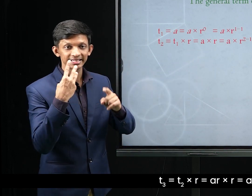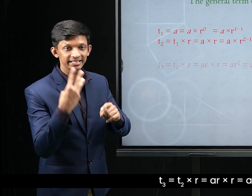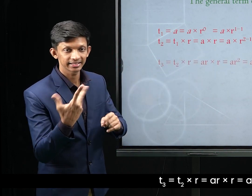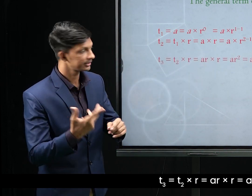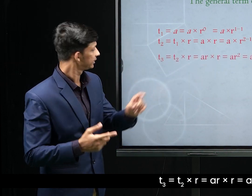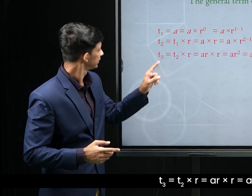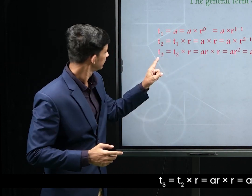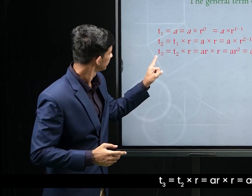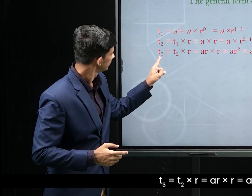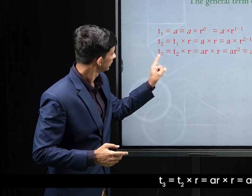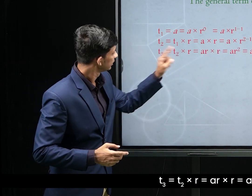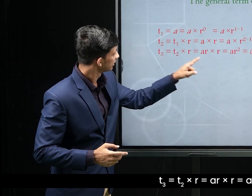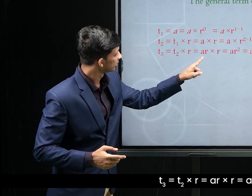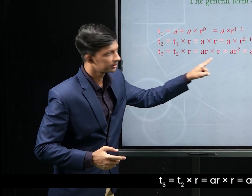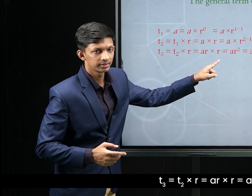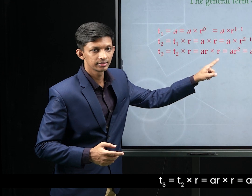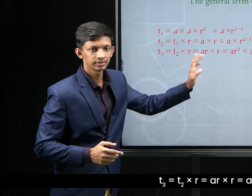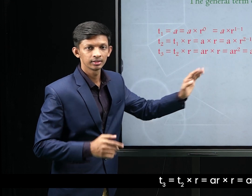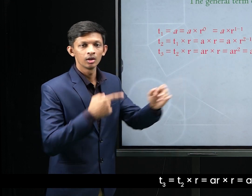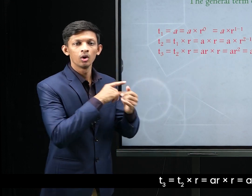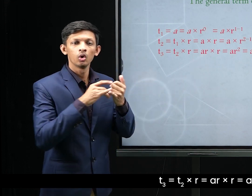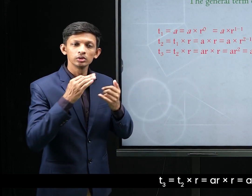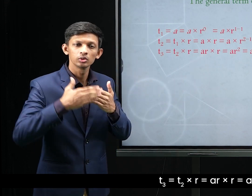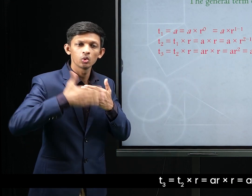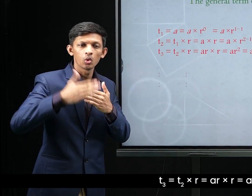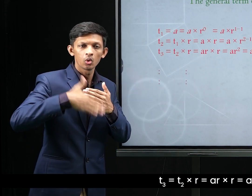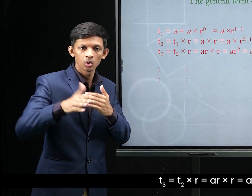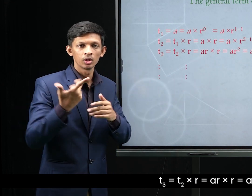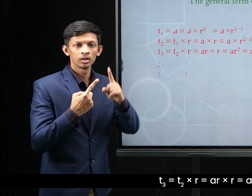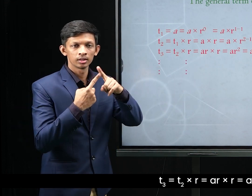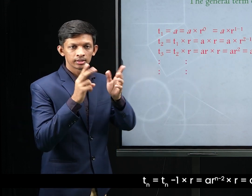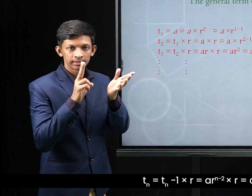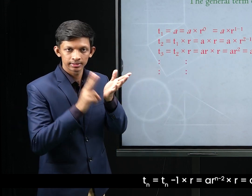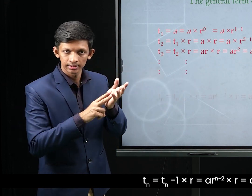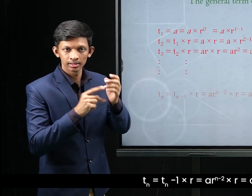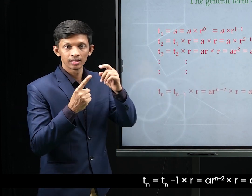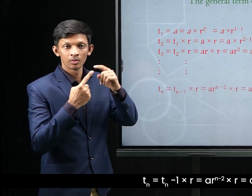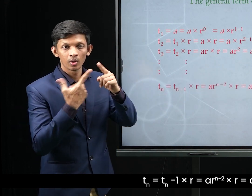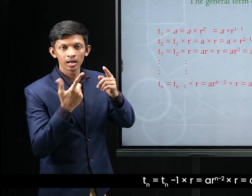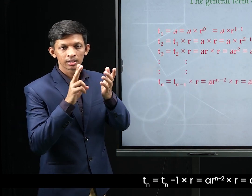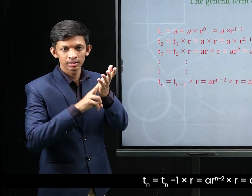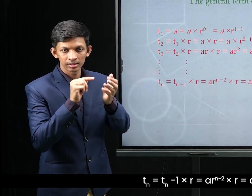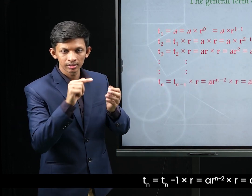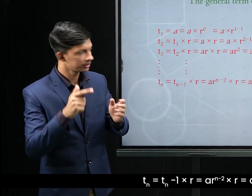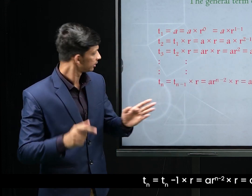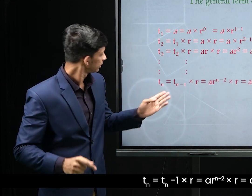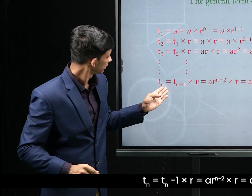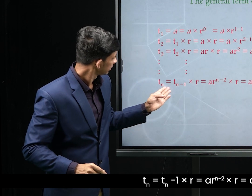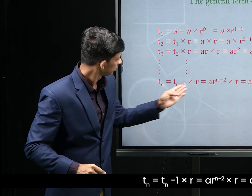T3 is equal to AR square. So on, Tn is equal to AR power n minus